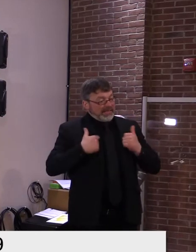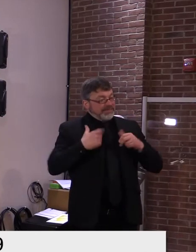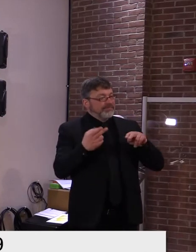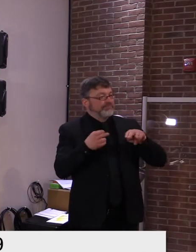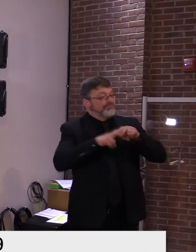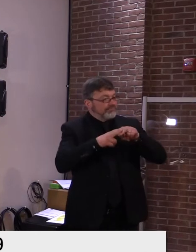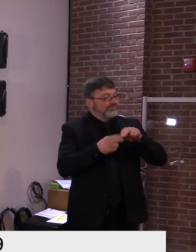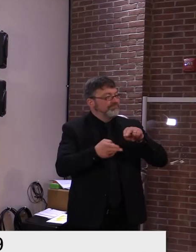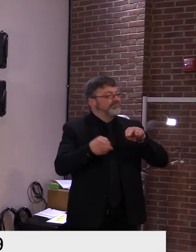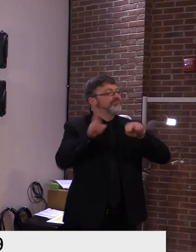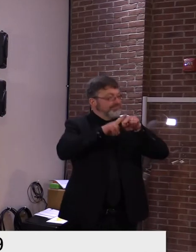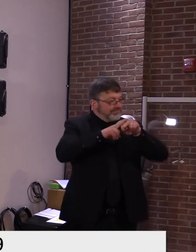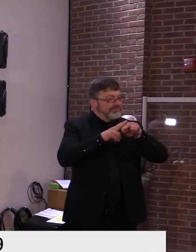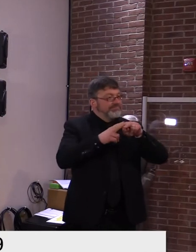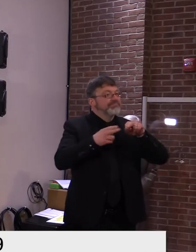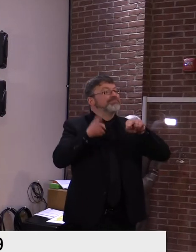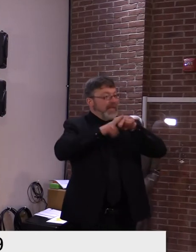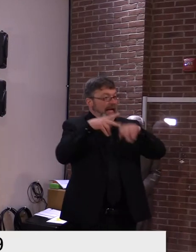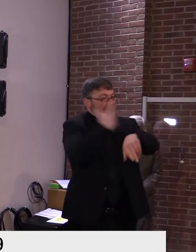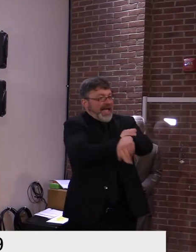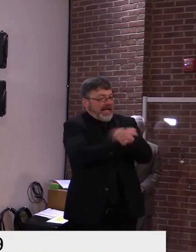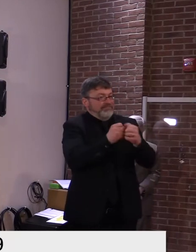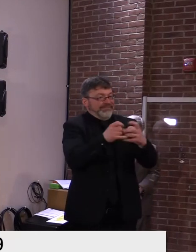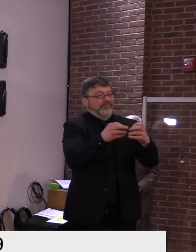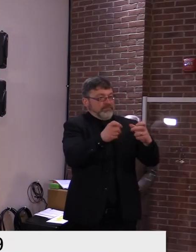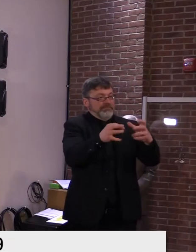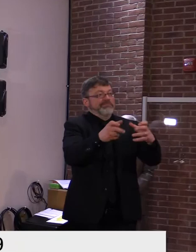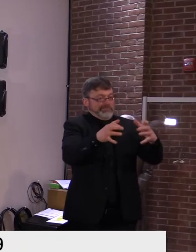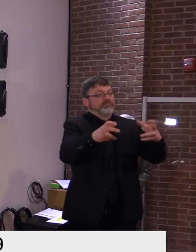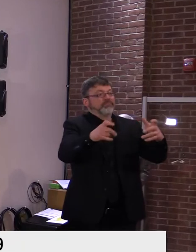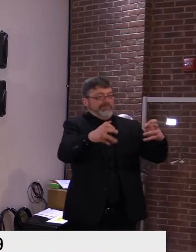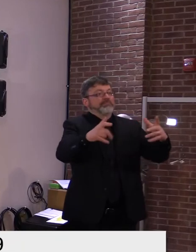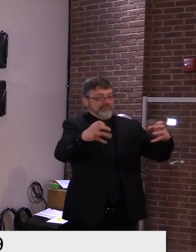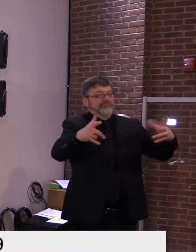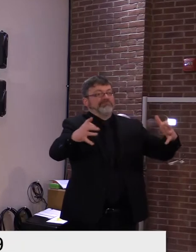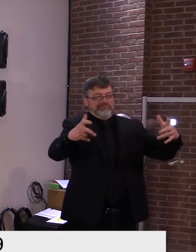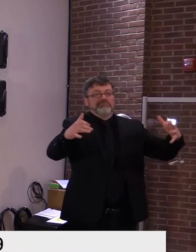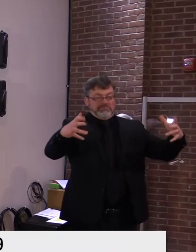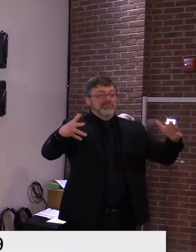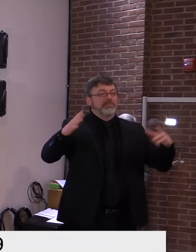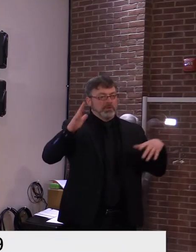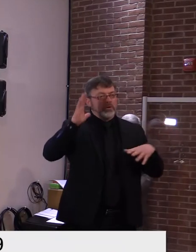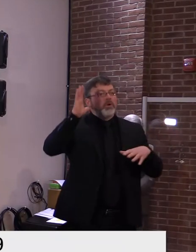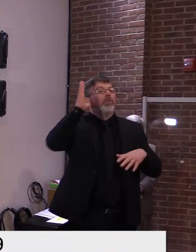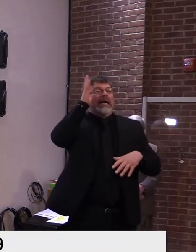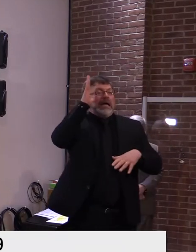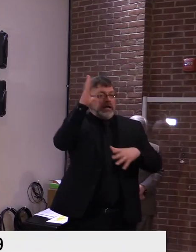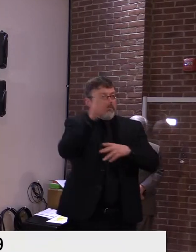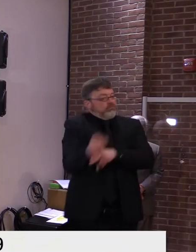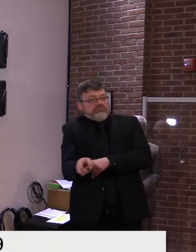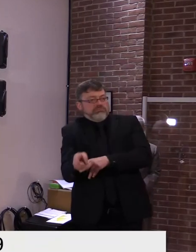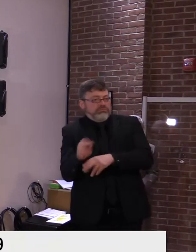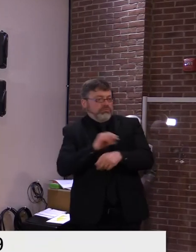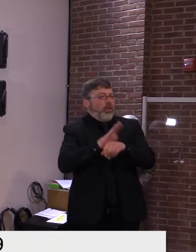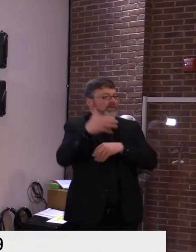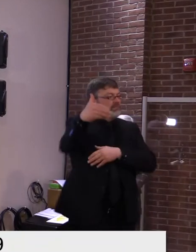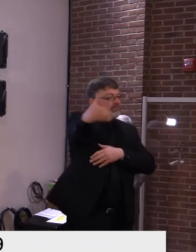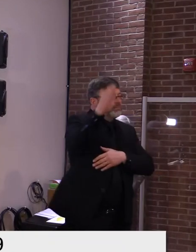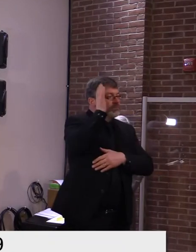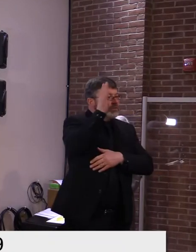that we have a timeline for all Vermonters to get vaccinated, mark your calendar, make your appointment, and get your